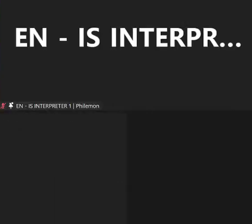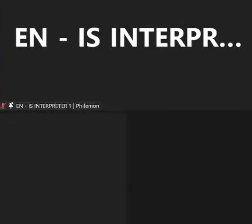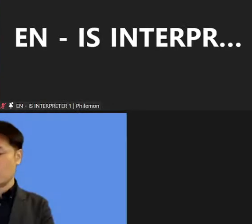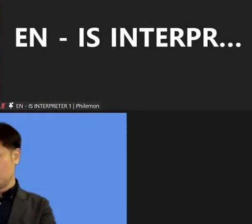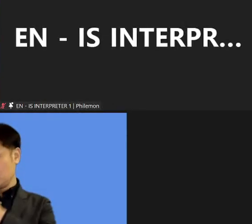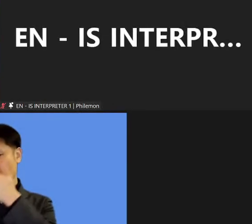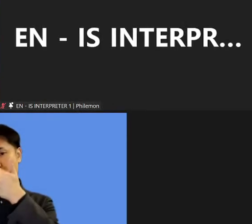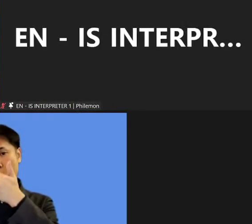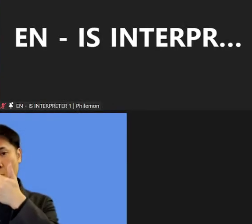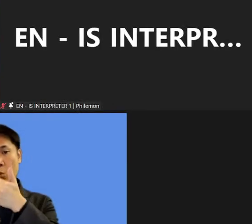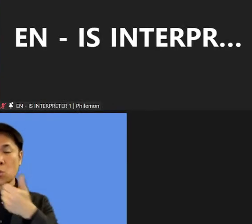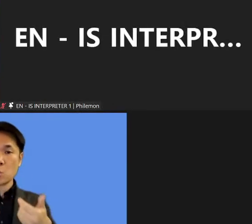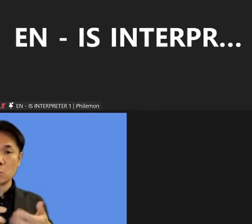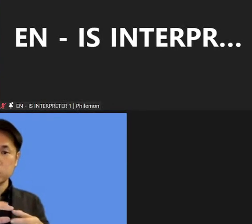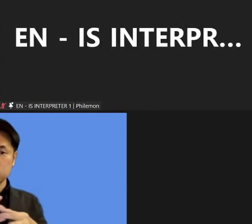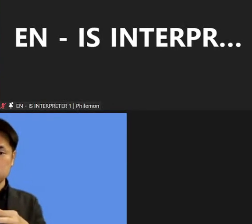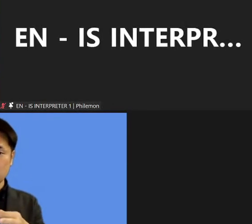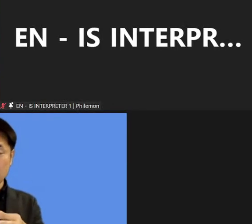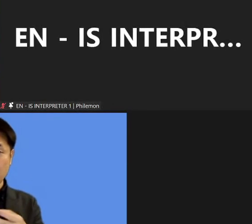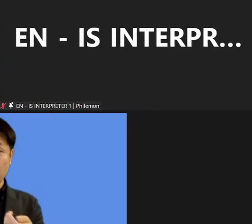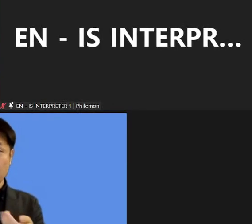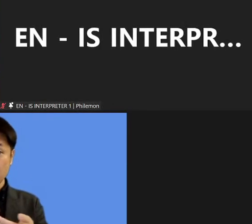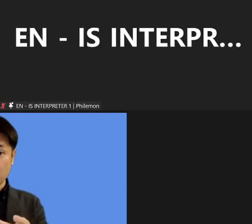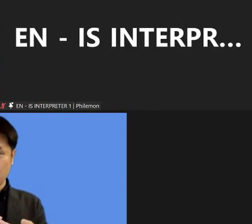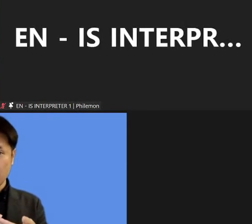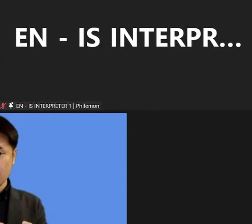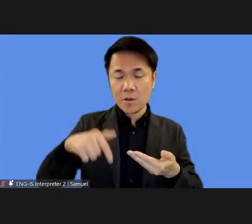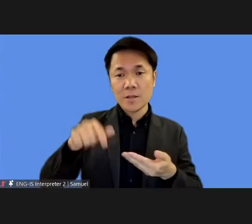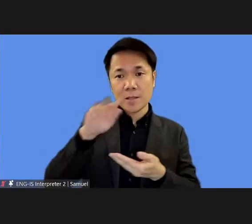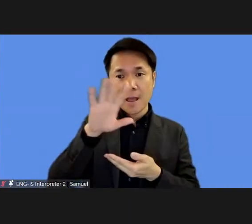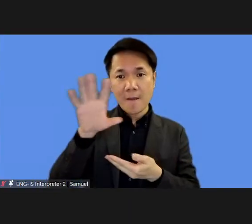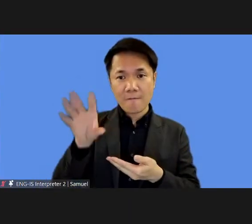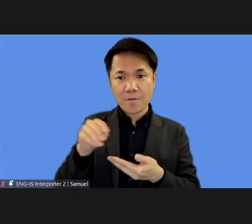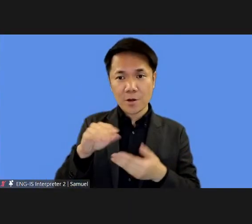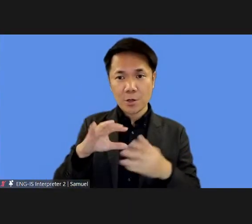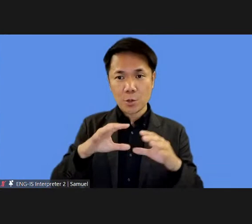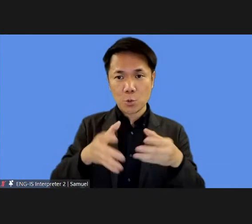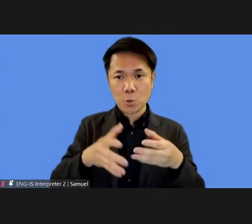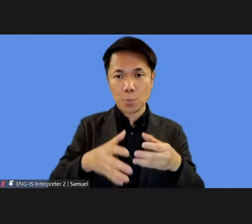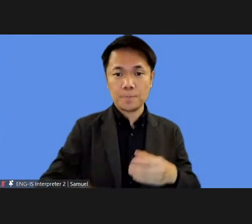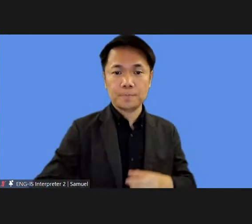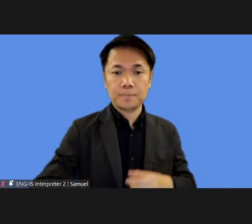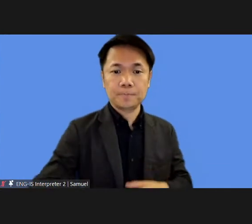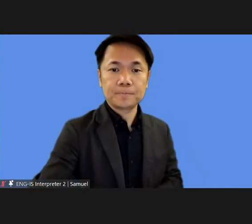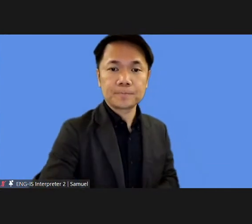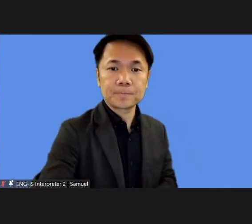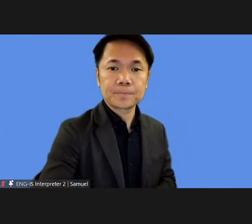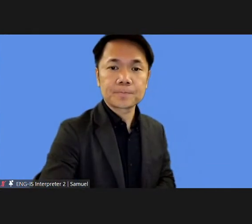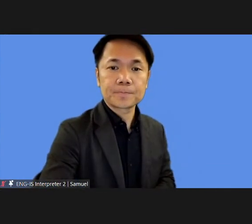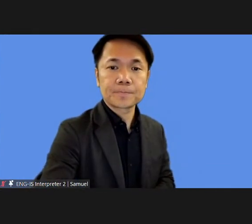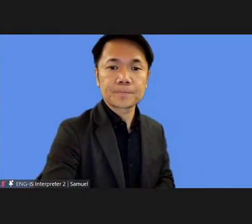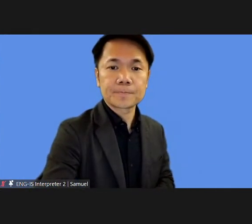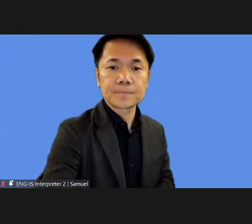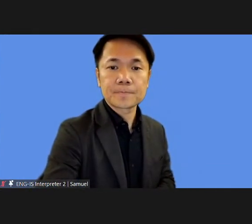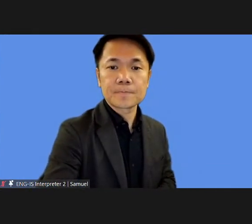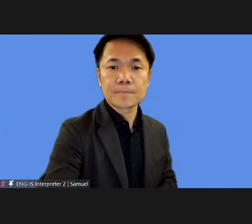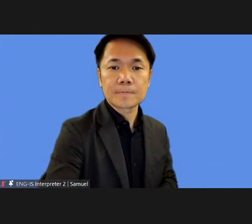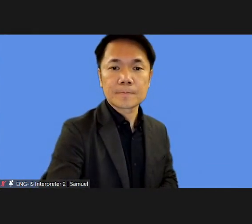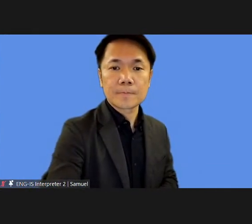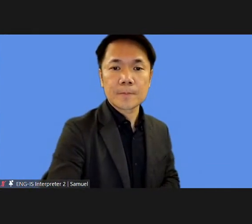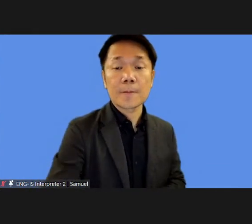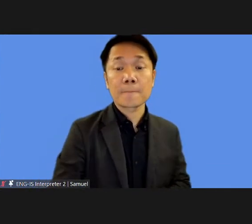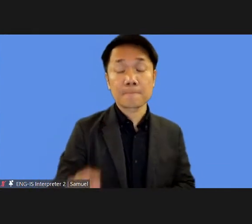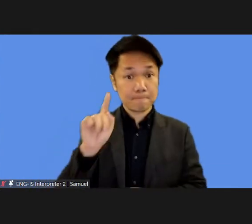major groups. My take will be about how we make all of these recommendations that we heard across